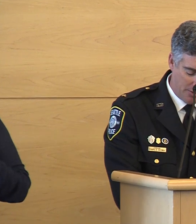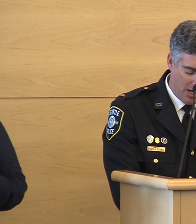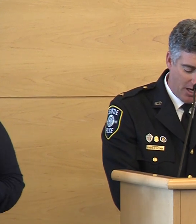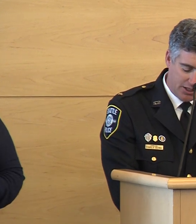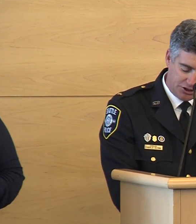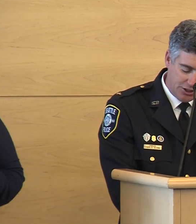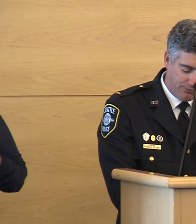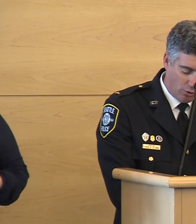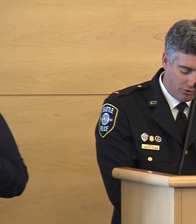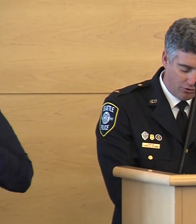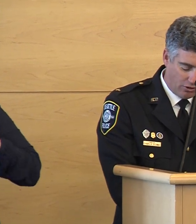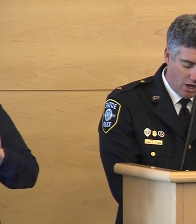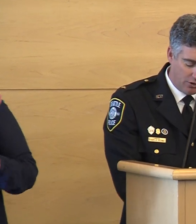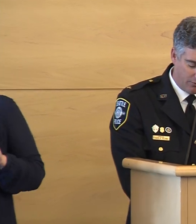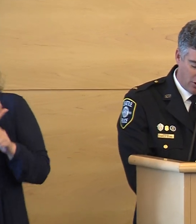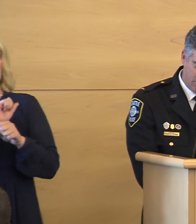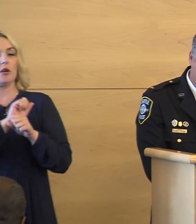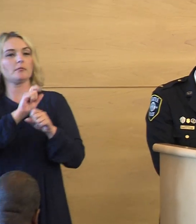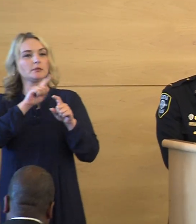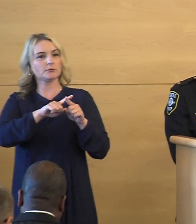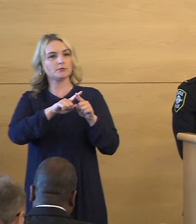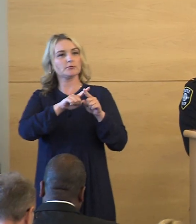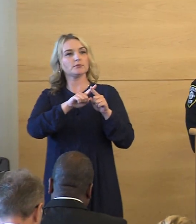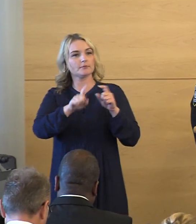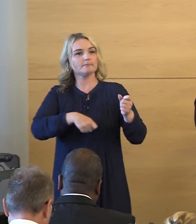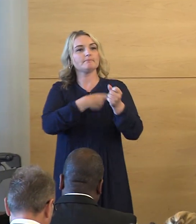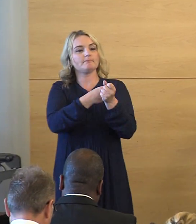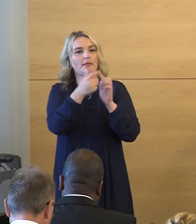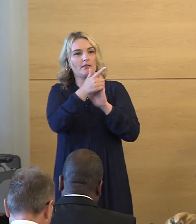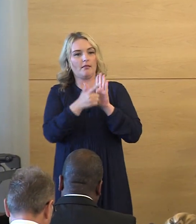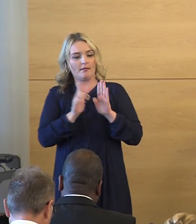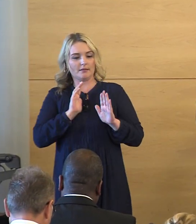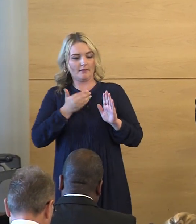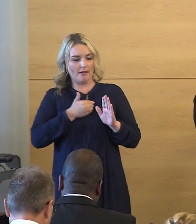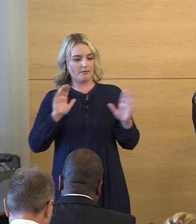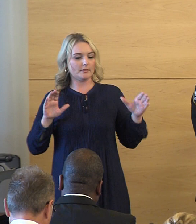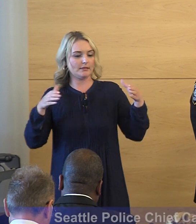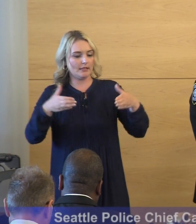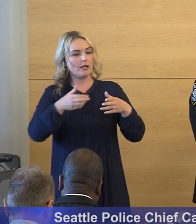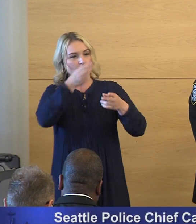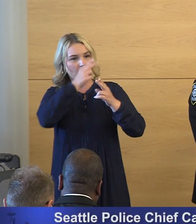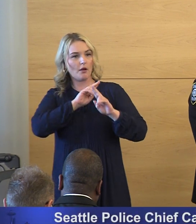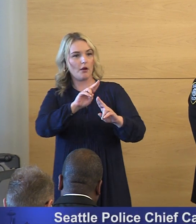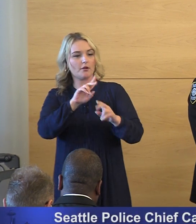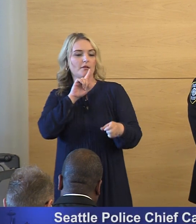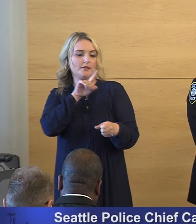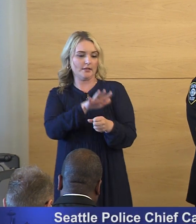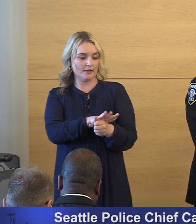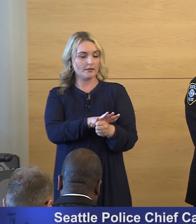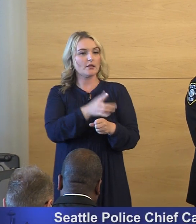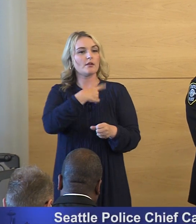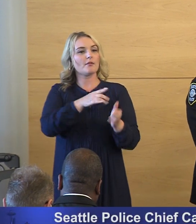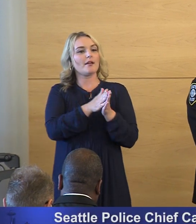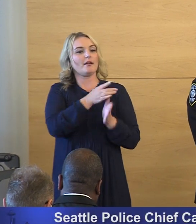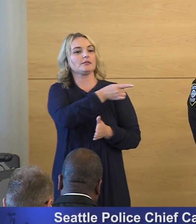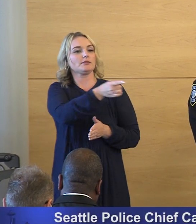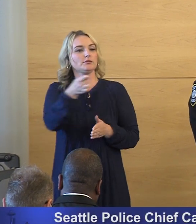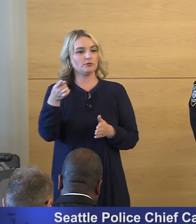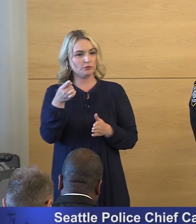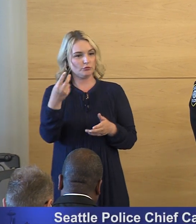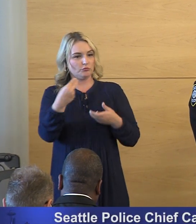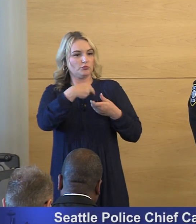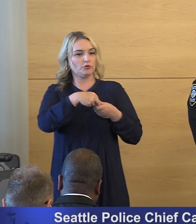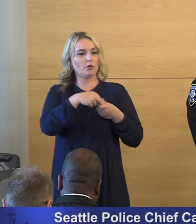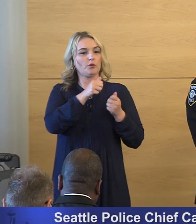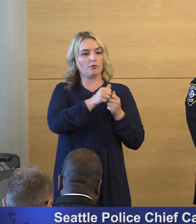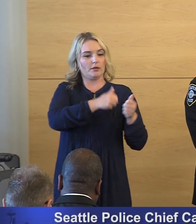her job as she enforces the laws of our society with honor and dedication. We ask you to be with Chief Best and let